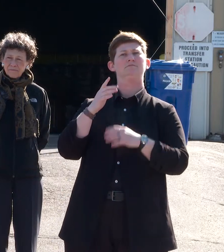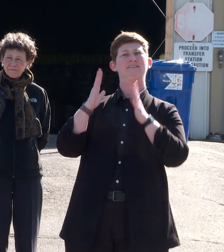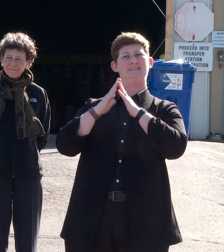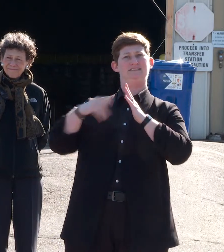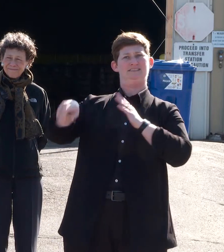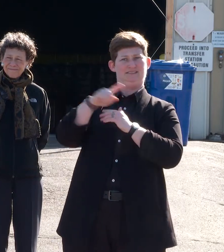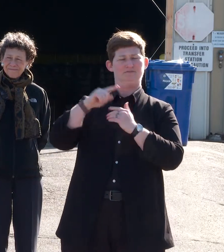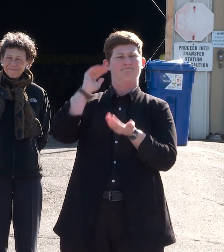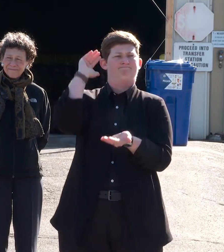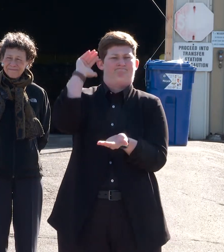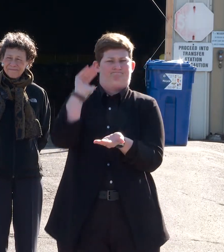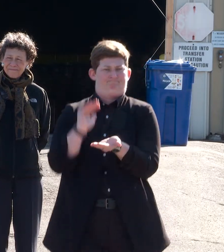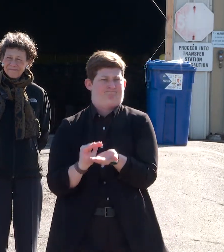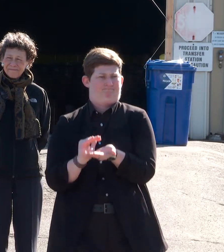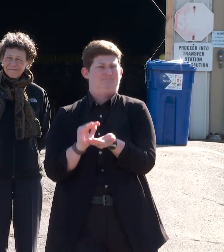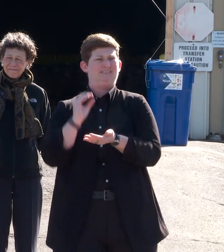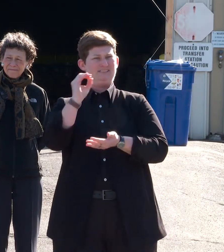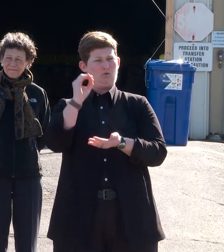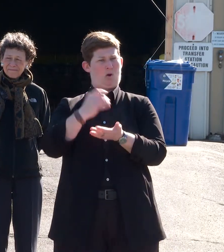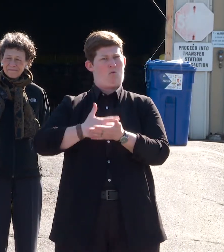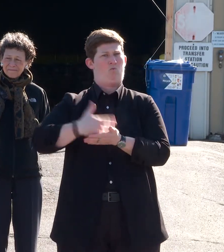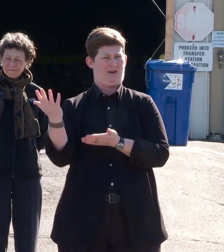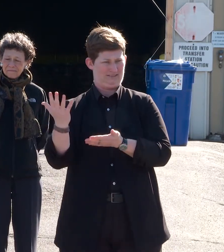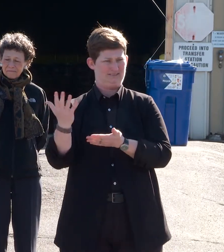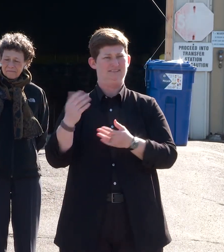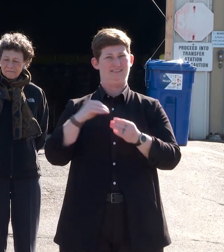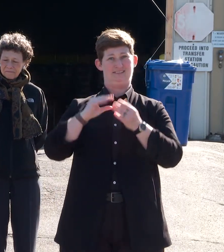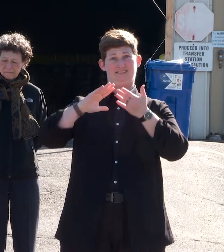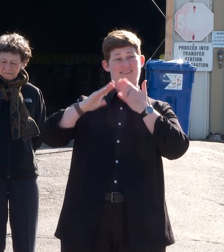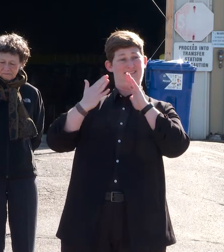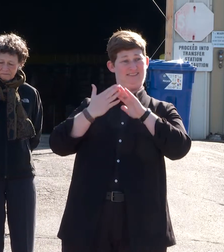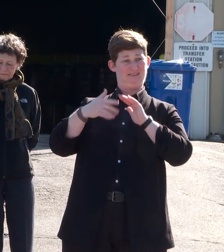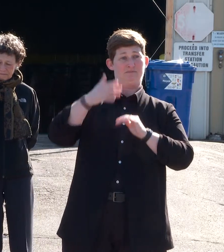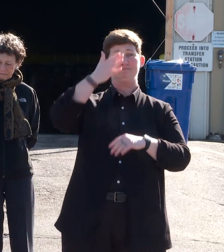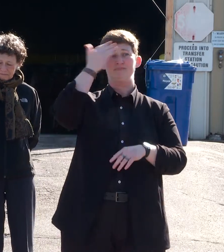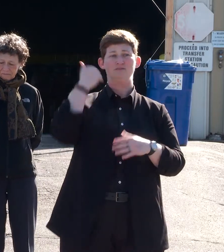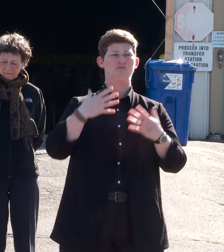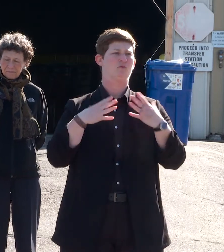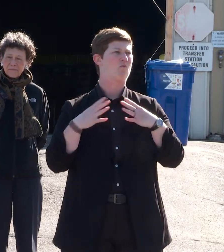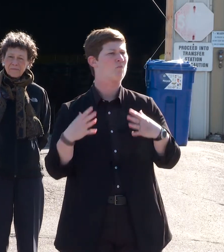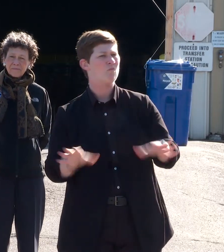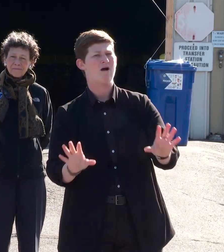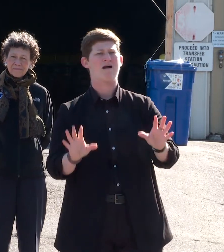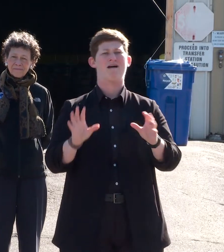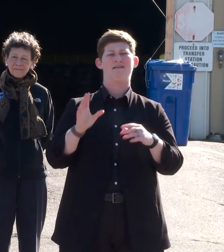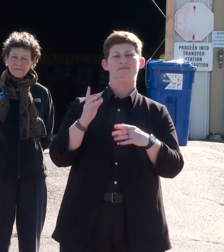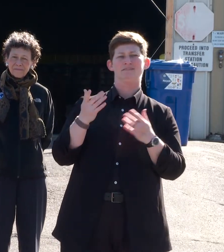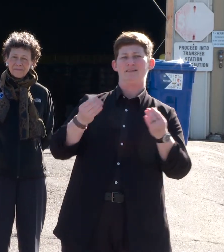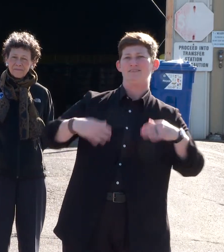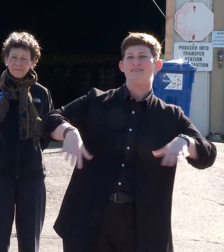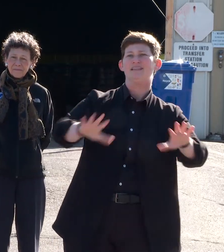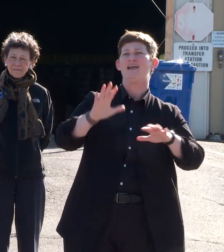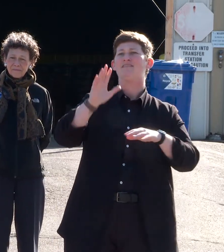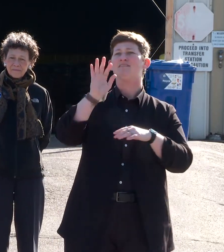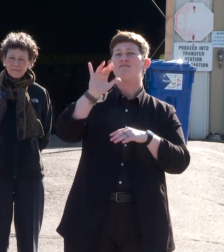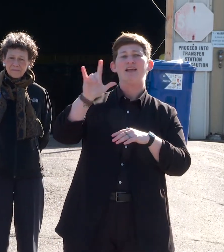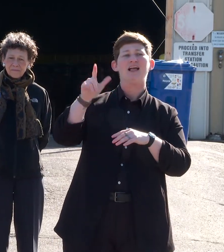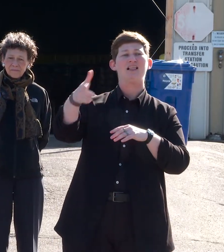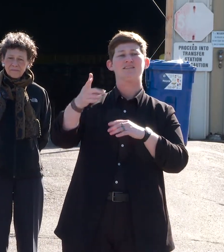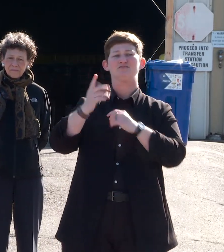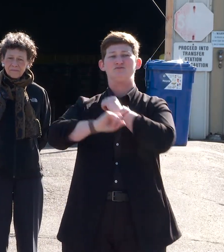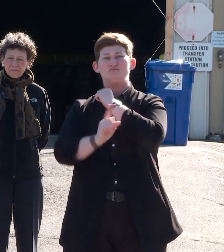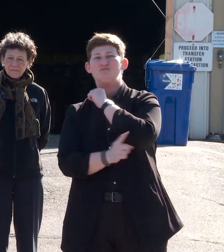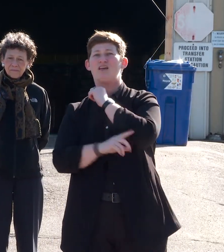zero waste throughout the city because we don't want to be putting all sorts of trash in our landfills. We don't want to be dramatically adding to our